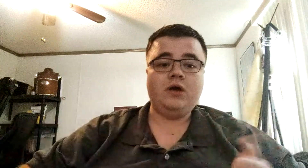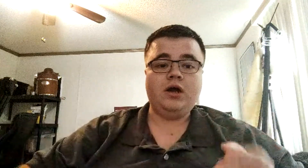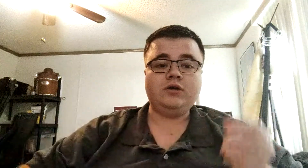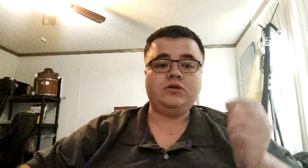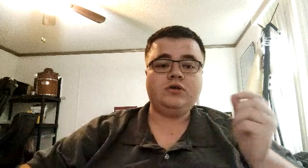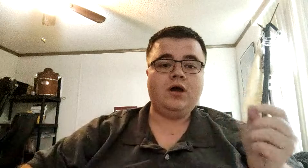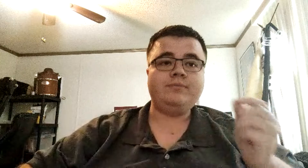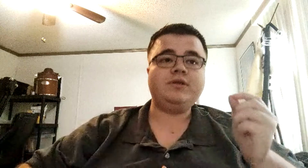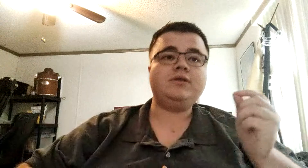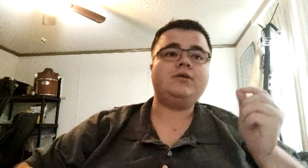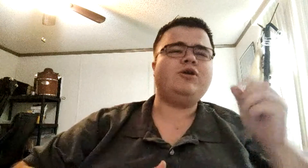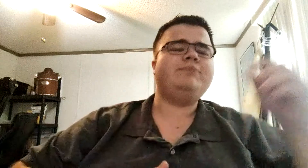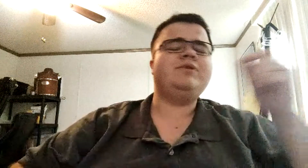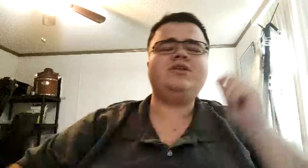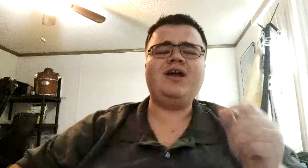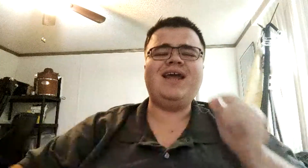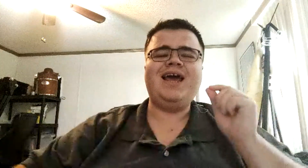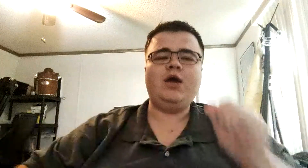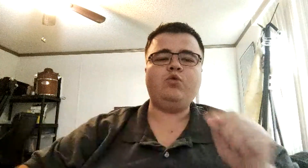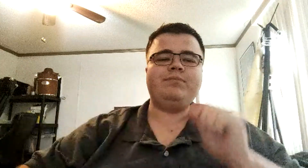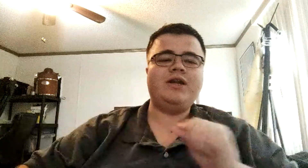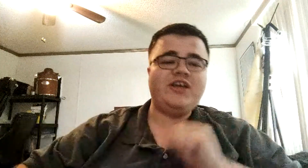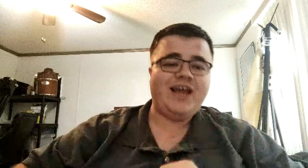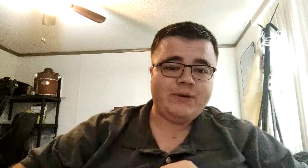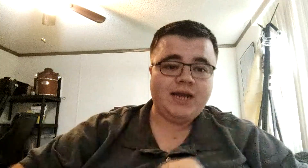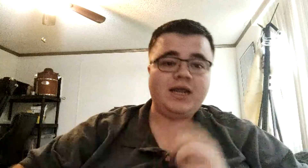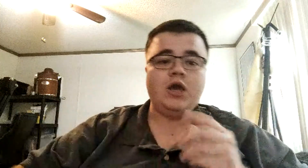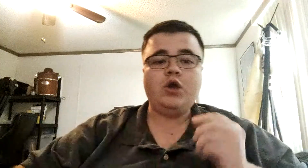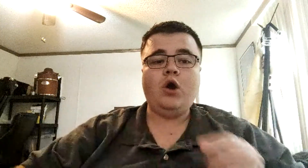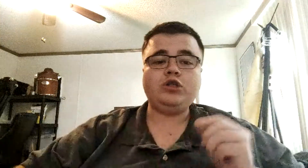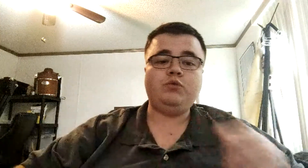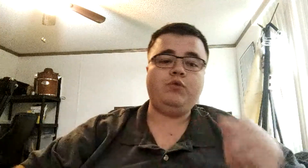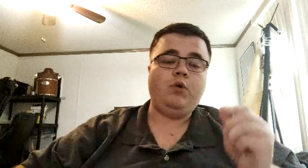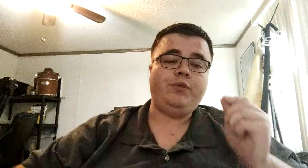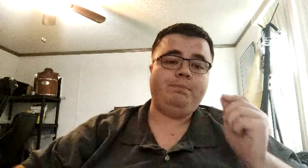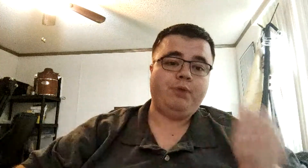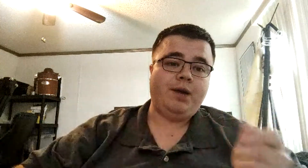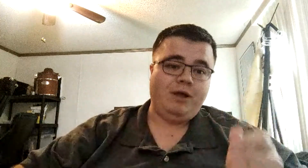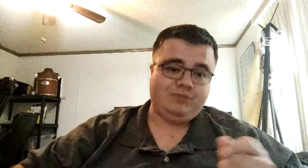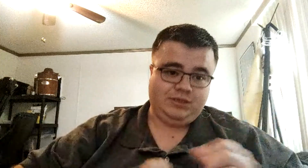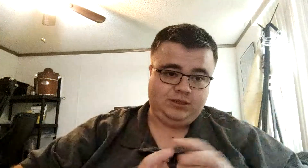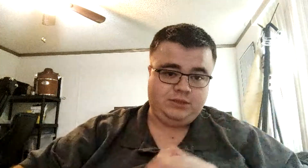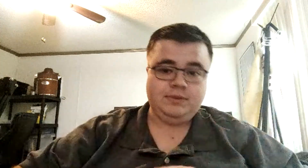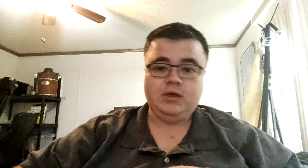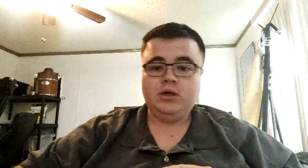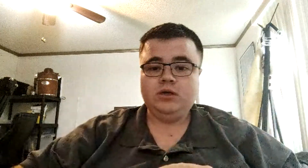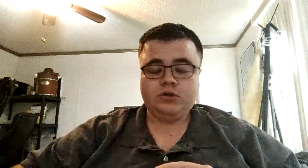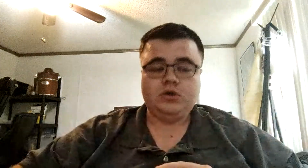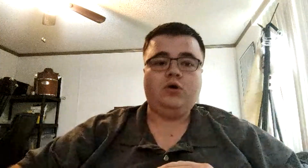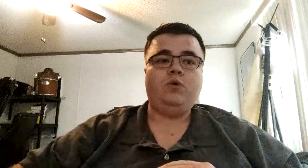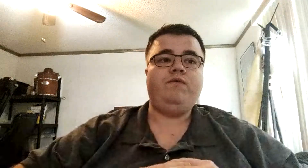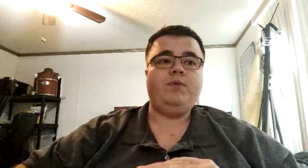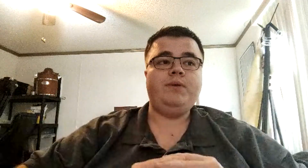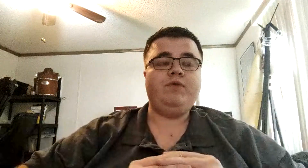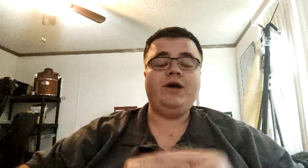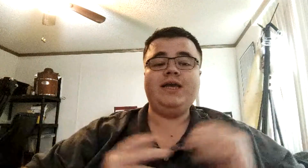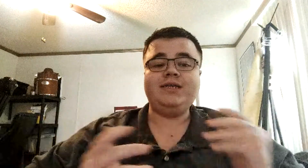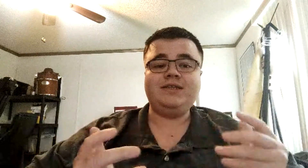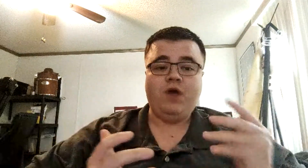son his son Edward Miller Gallaudet, he also wrote the book about this. So for his